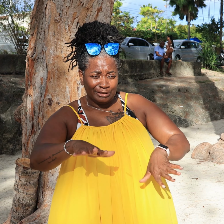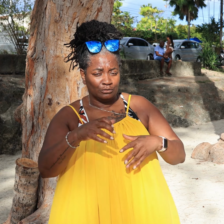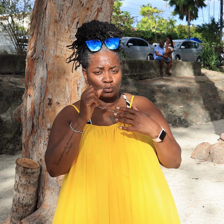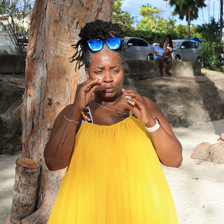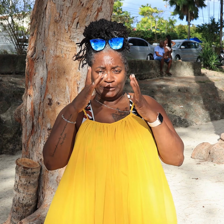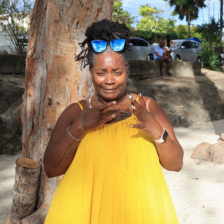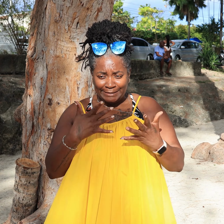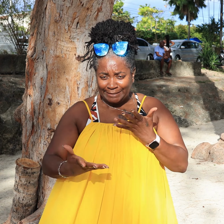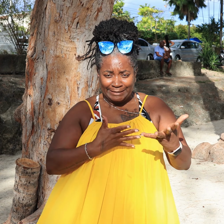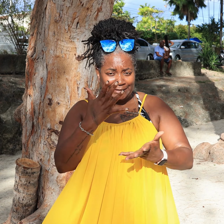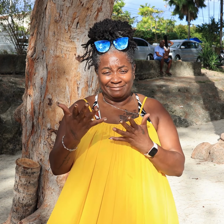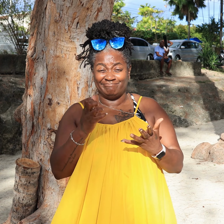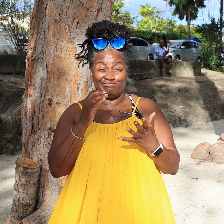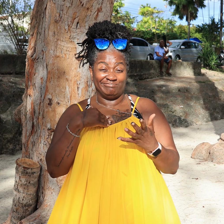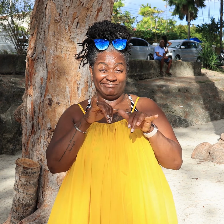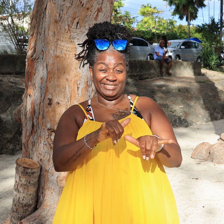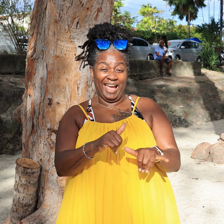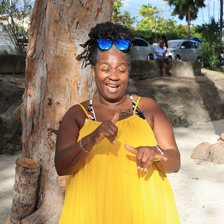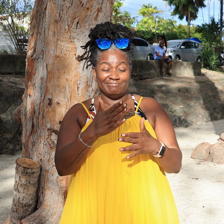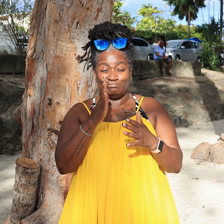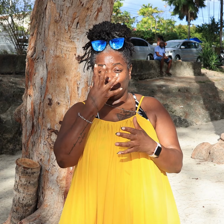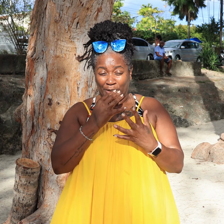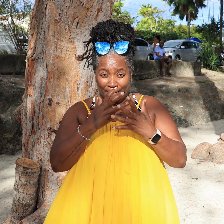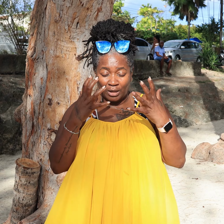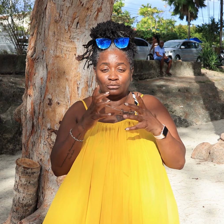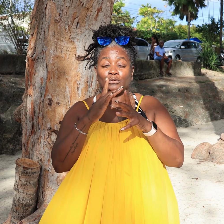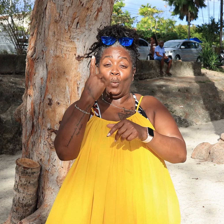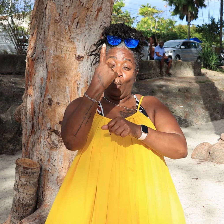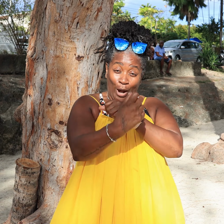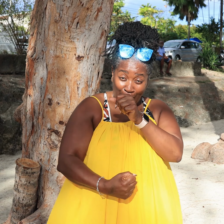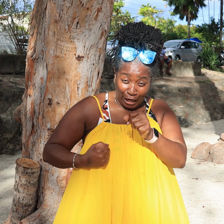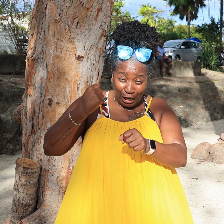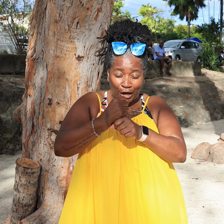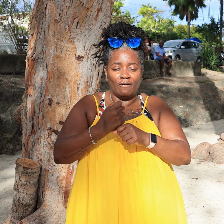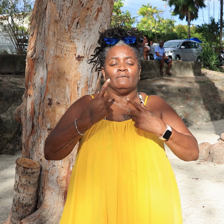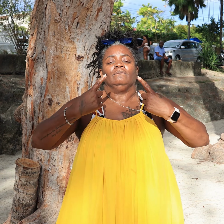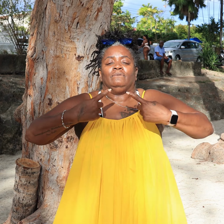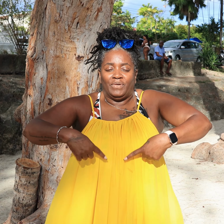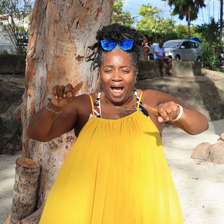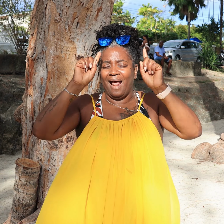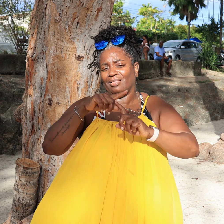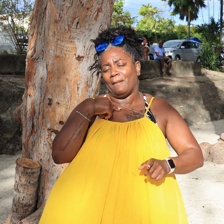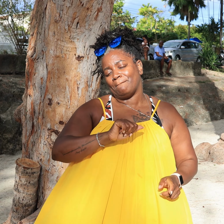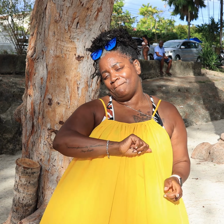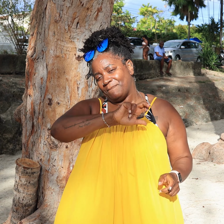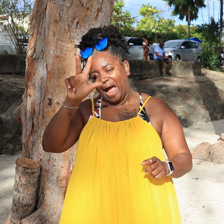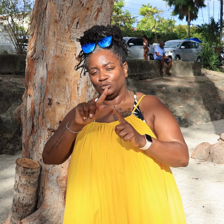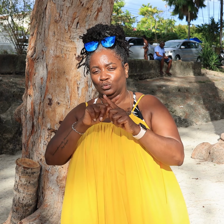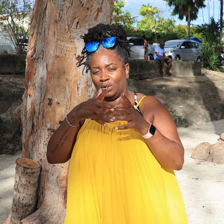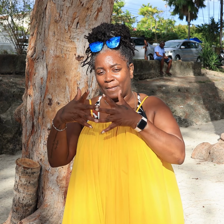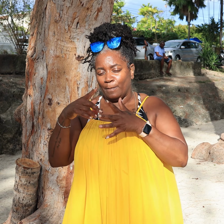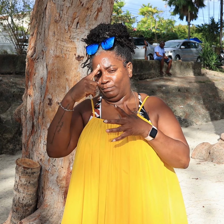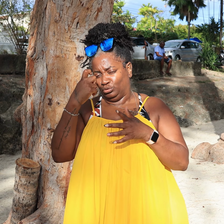was learning so many things I had already learned in America. So I stayed here for a year, and then finally I went back